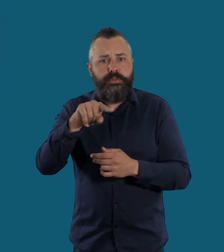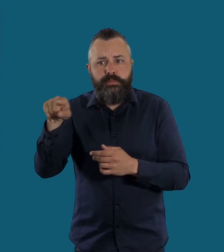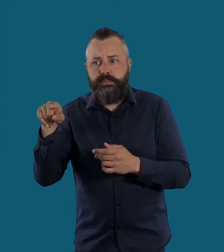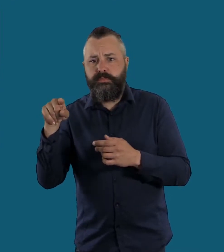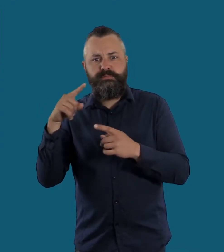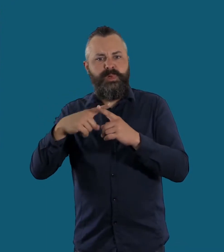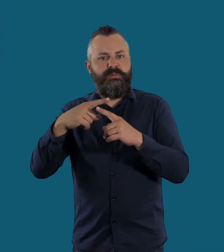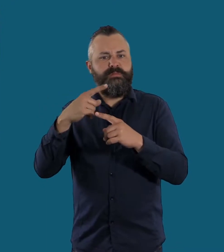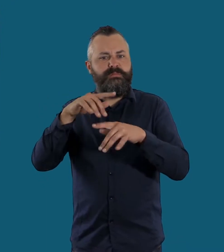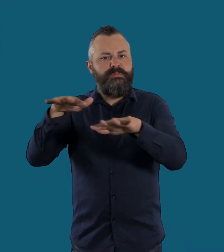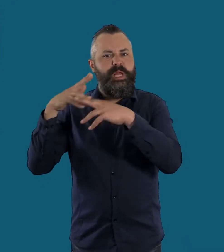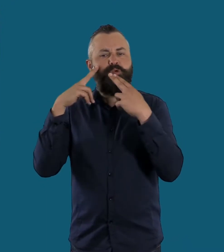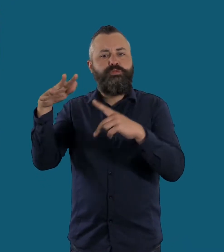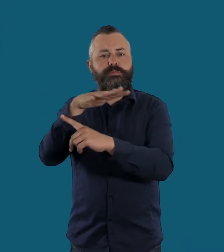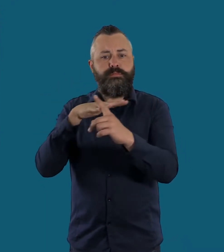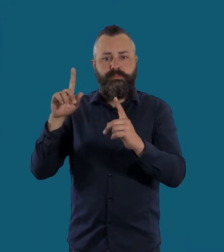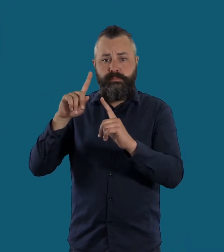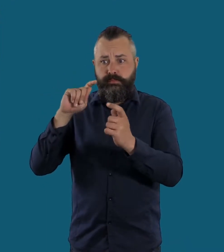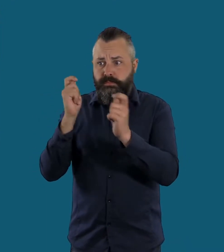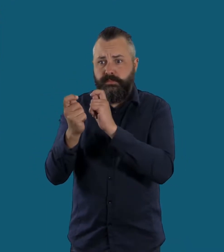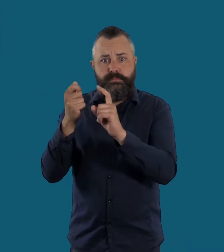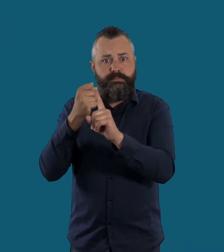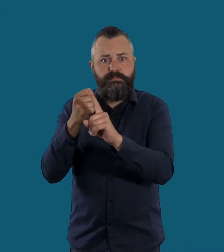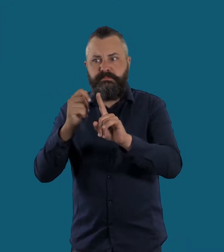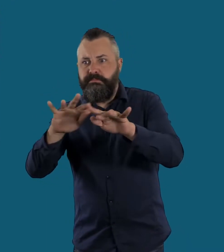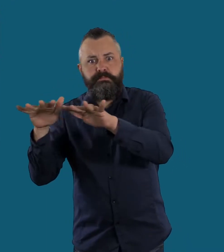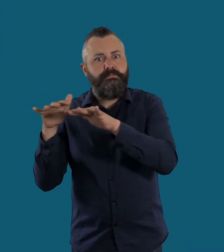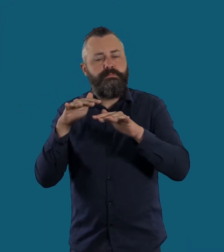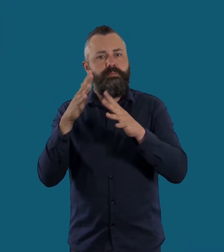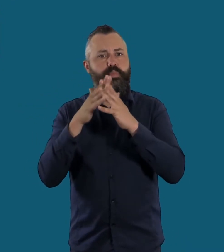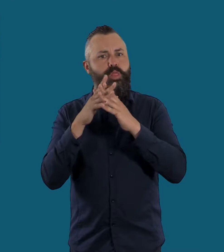on agriculture, buildings, natural environments, and the wider community.